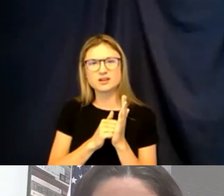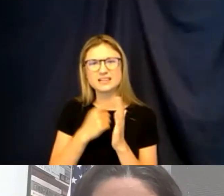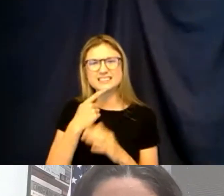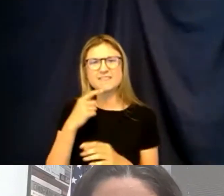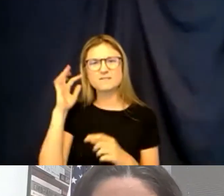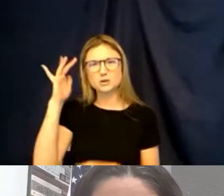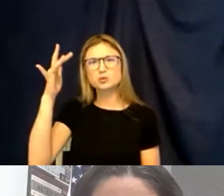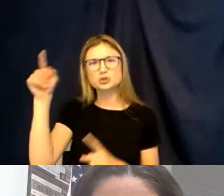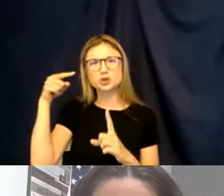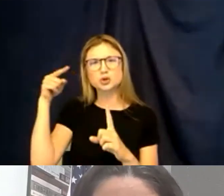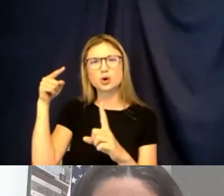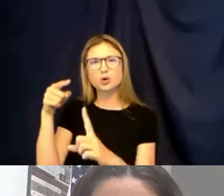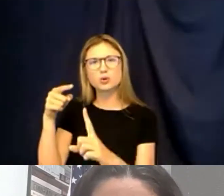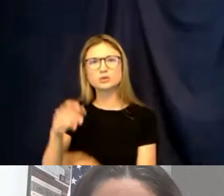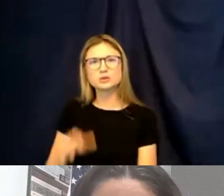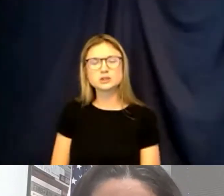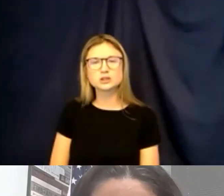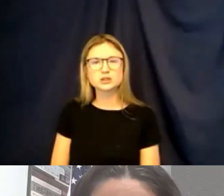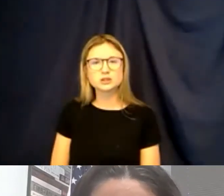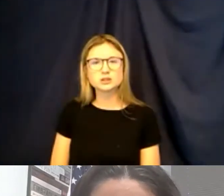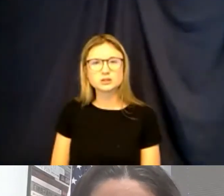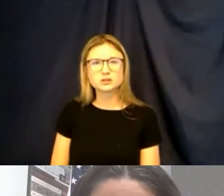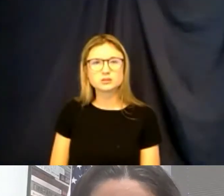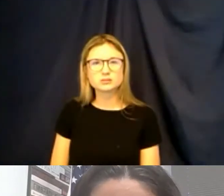goals. So,